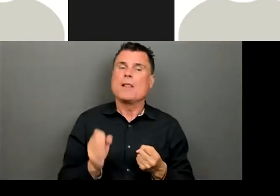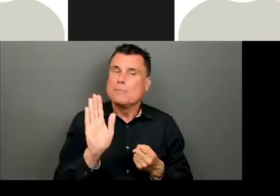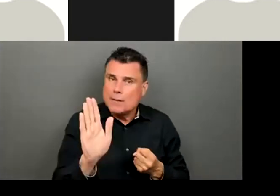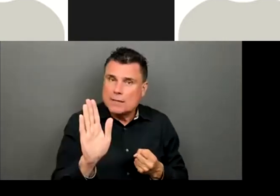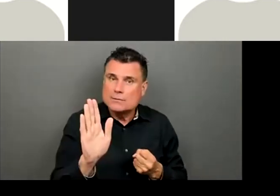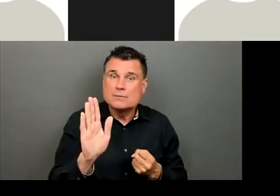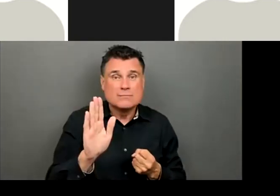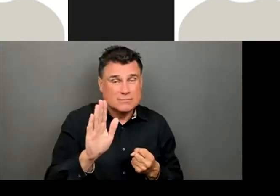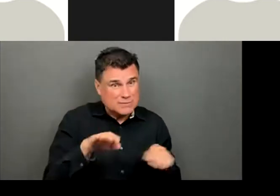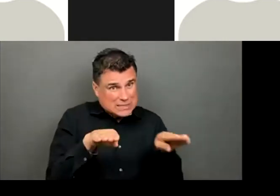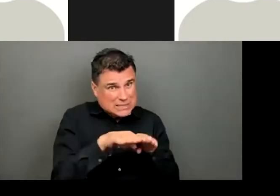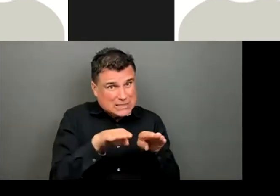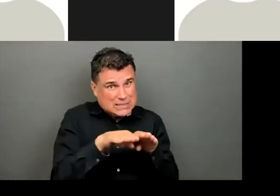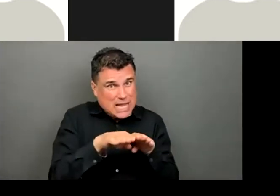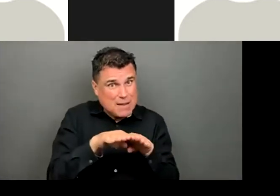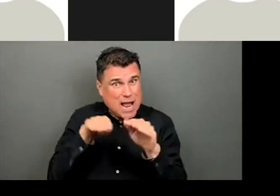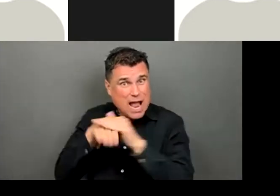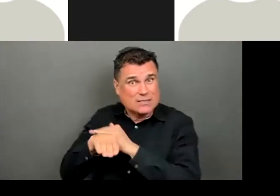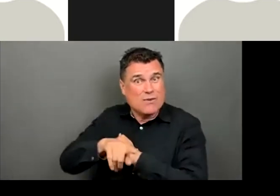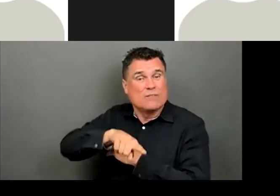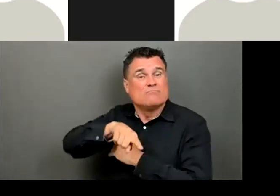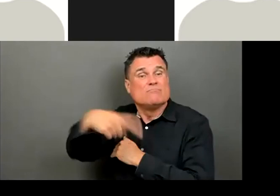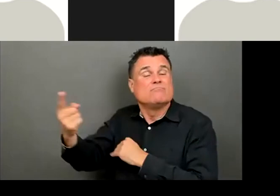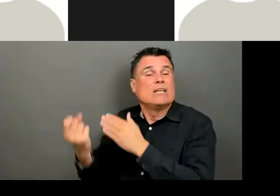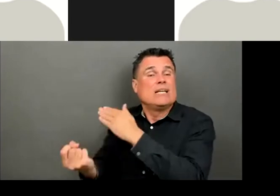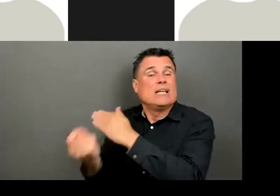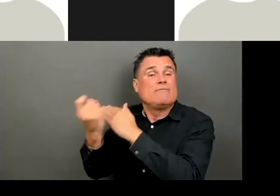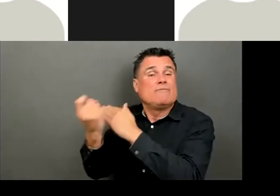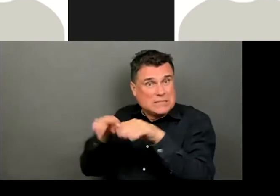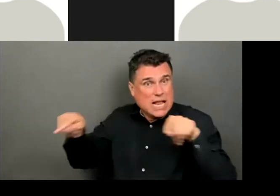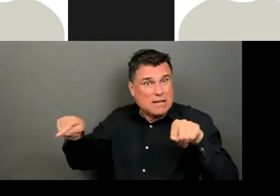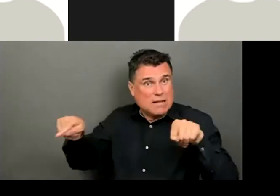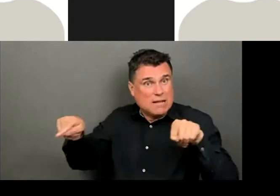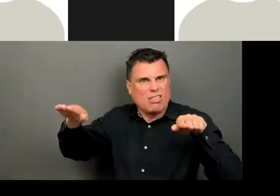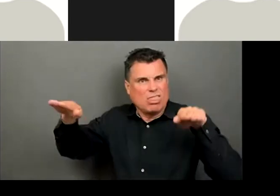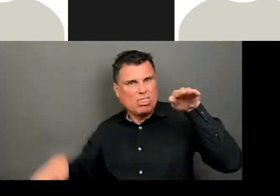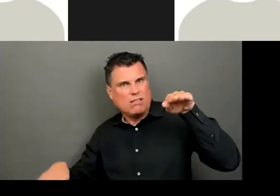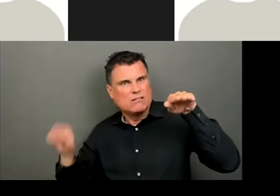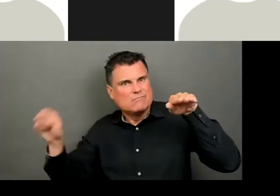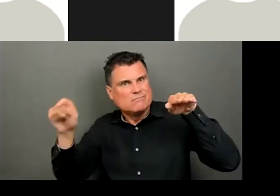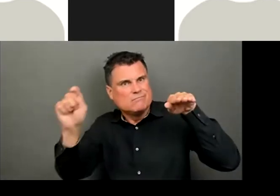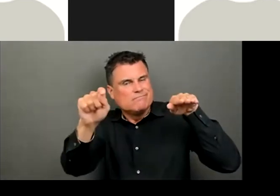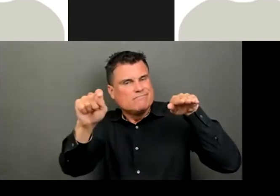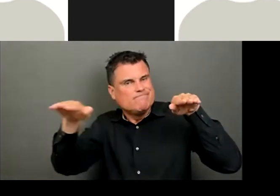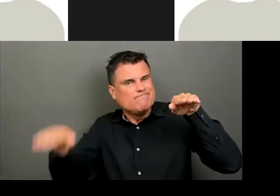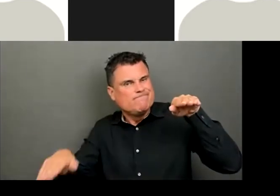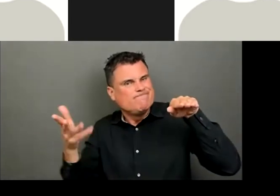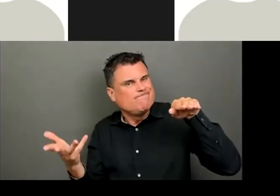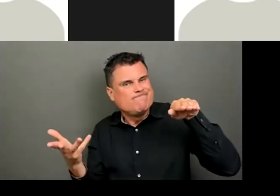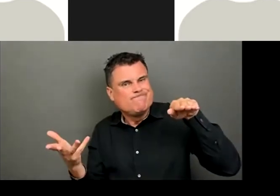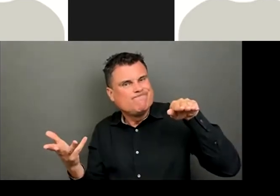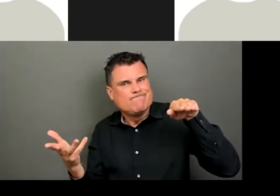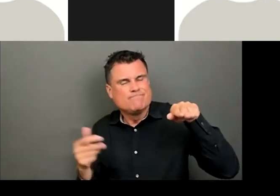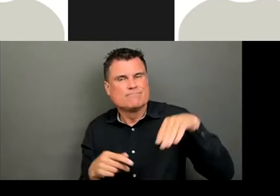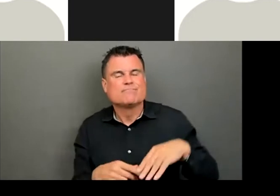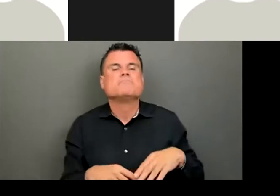even same agencies are even organizing. The second one is, that's why I wanna highlight on the integration of